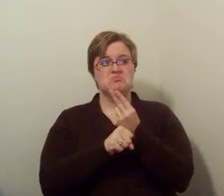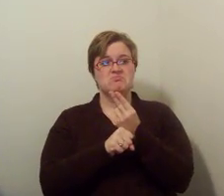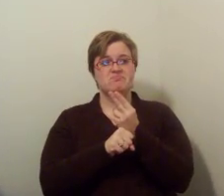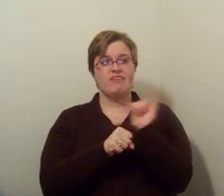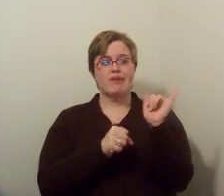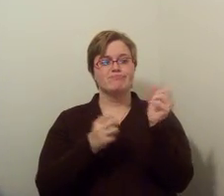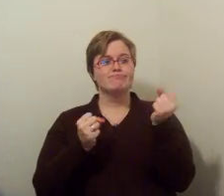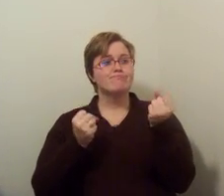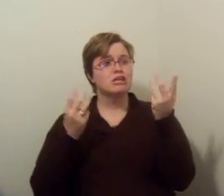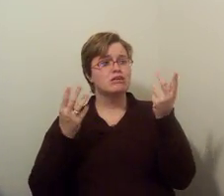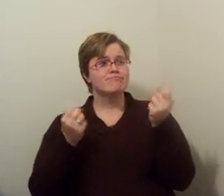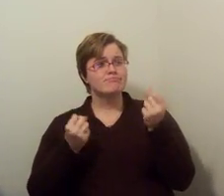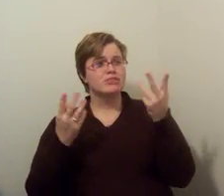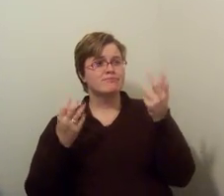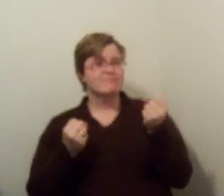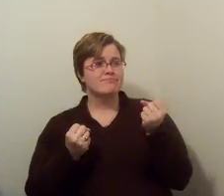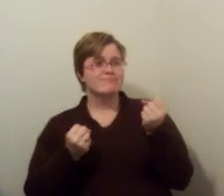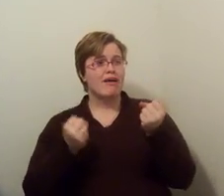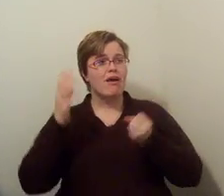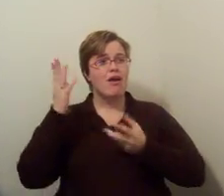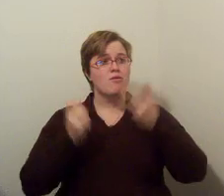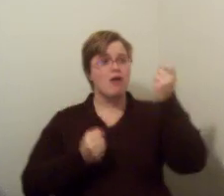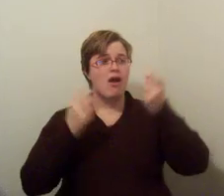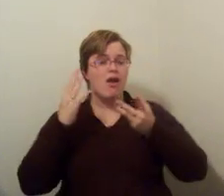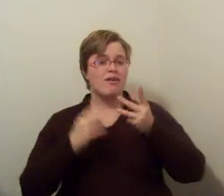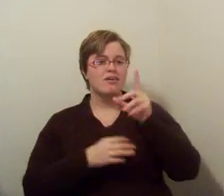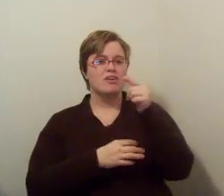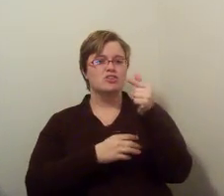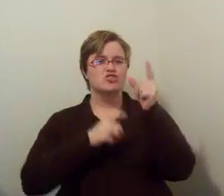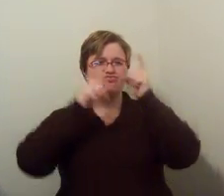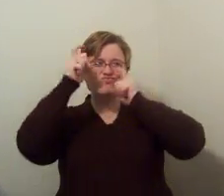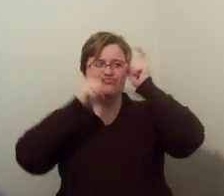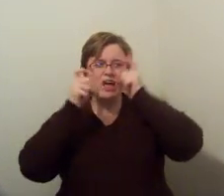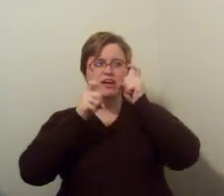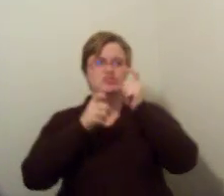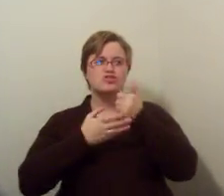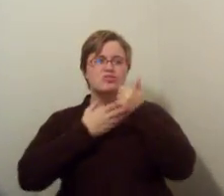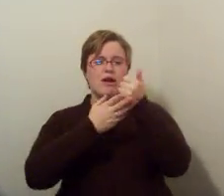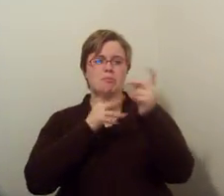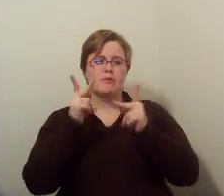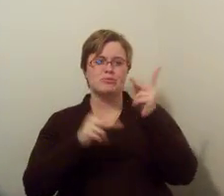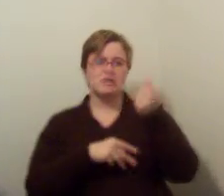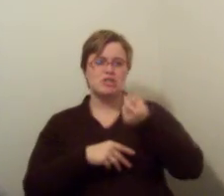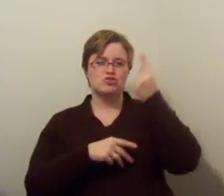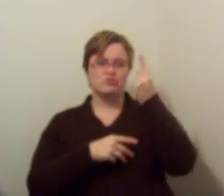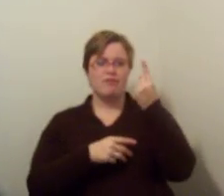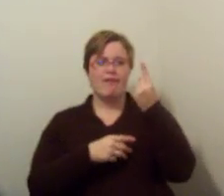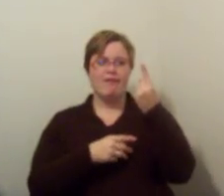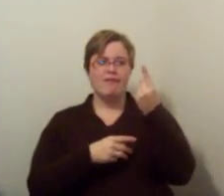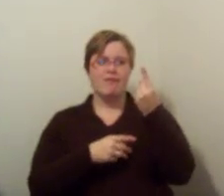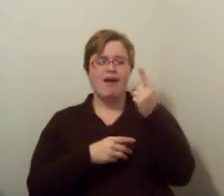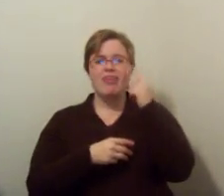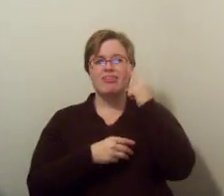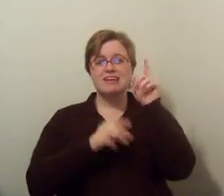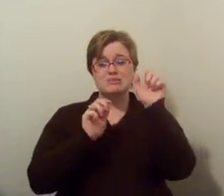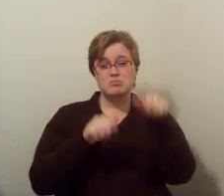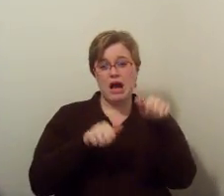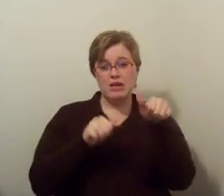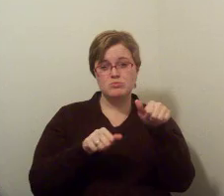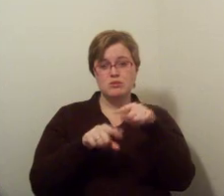kind of setting, getting people in the right place. So I think that that would be a possibility, but just to be perfectly honest, I